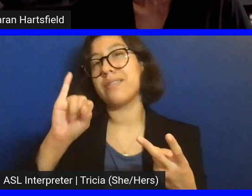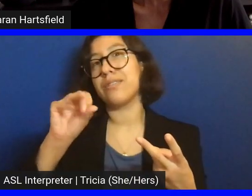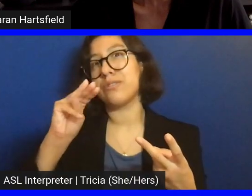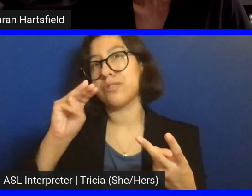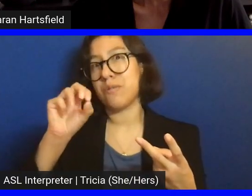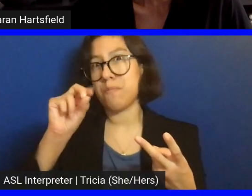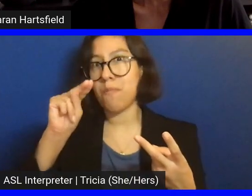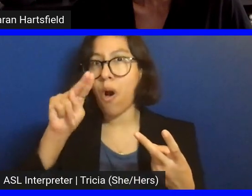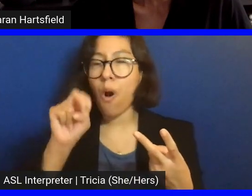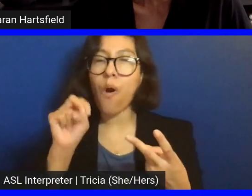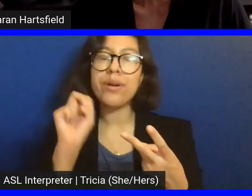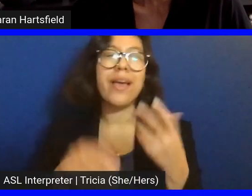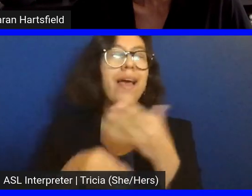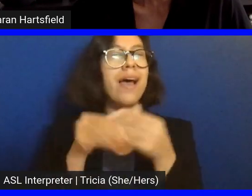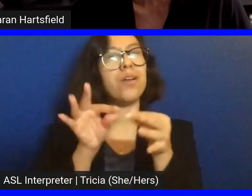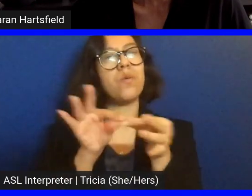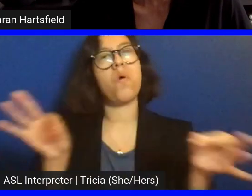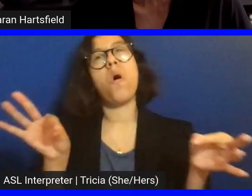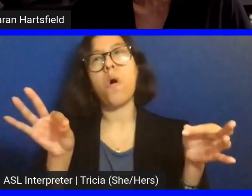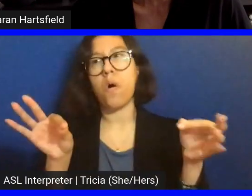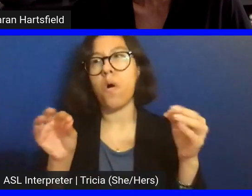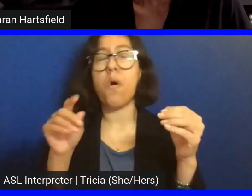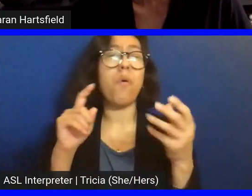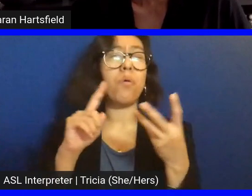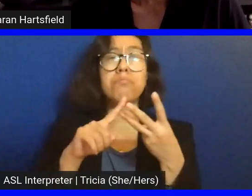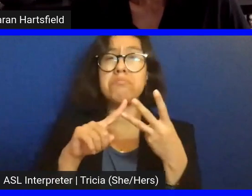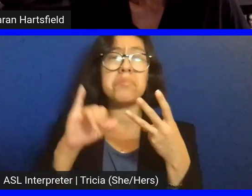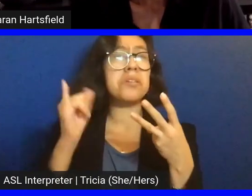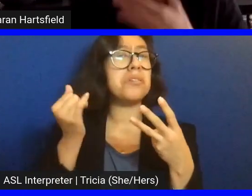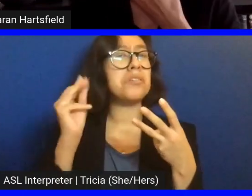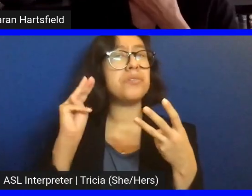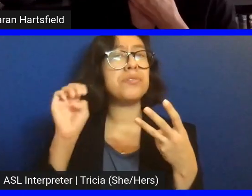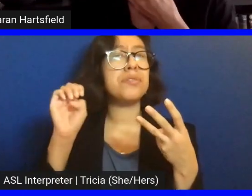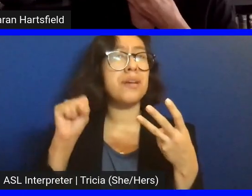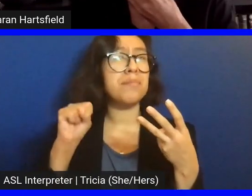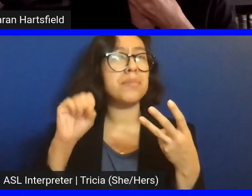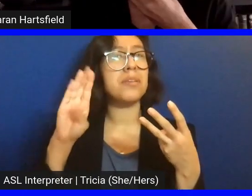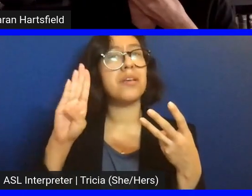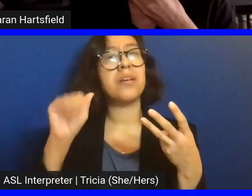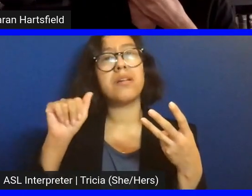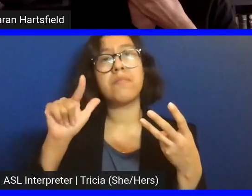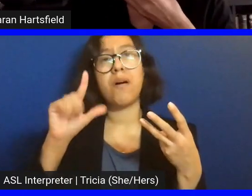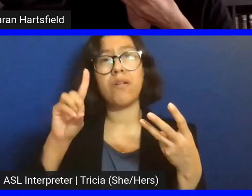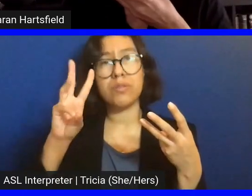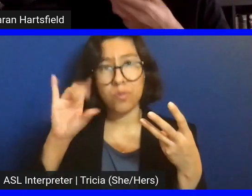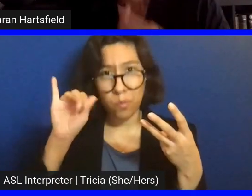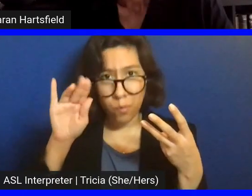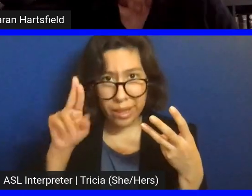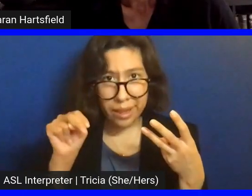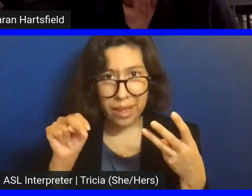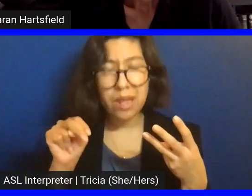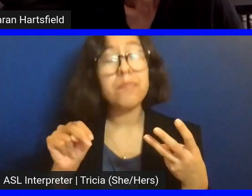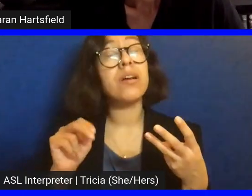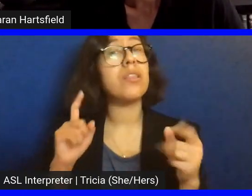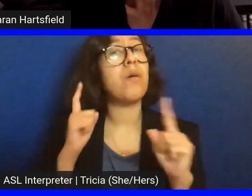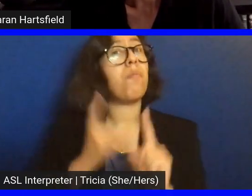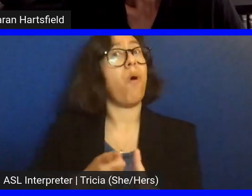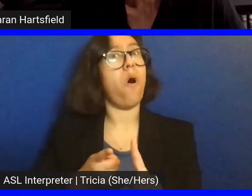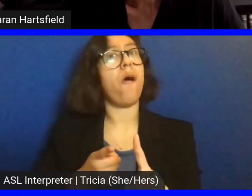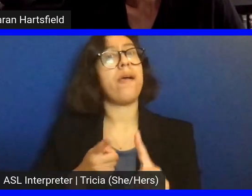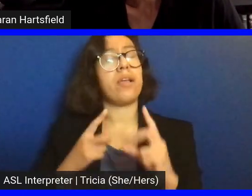Mm-hmm. But I think ultimately it's to listen to oneself. Mm-hmm. I mean, you